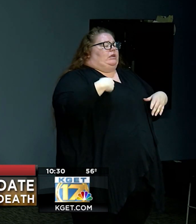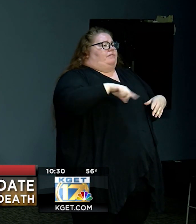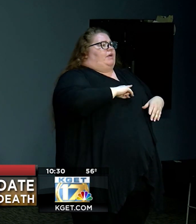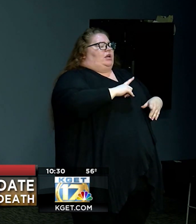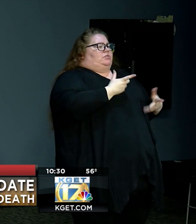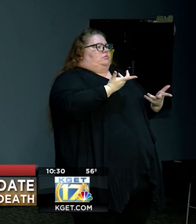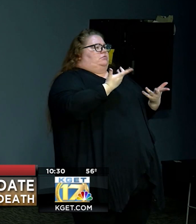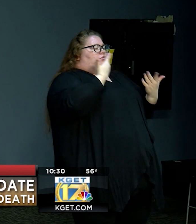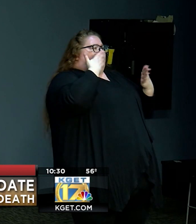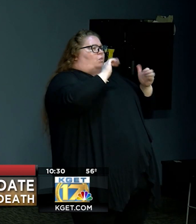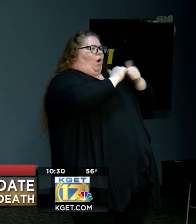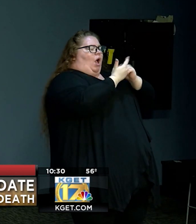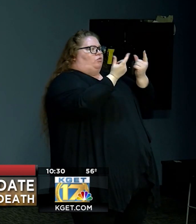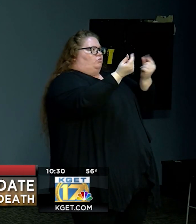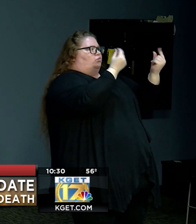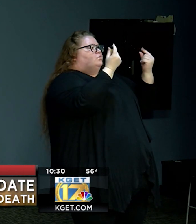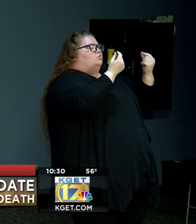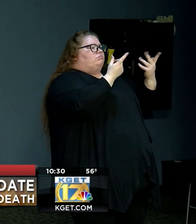doing, frankly.